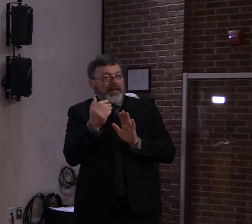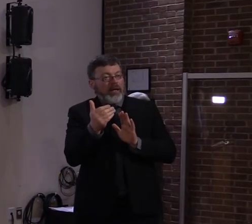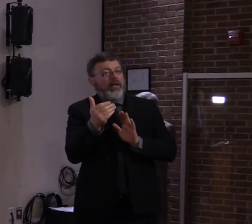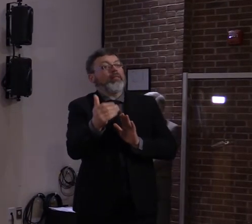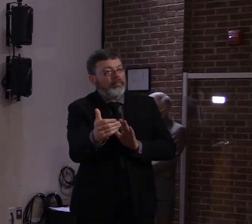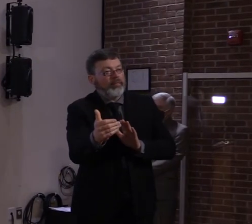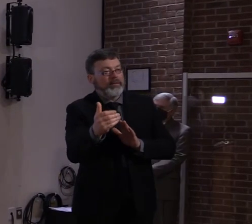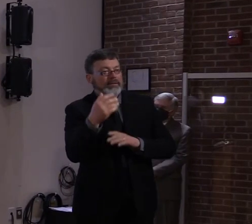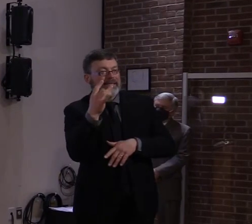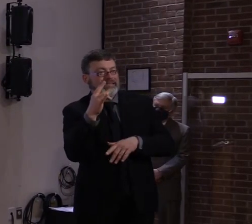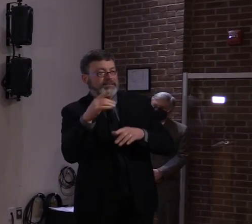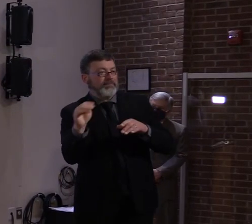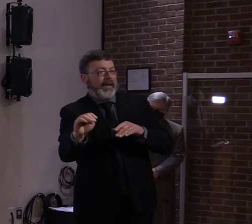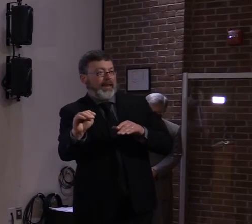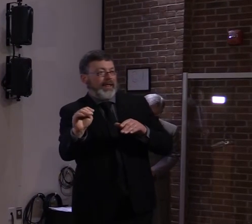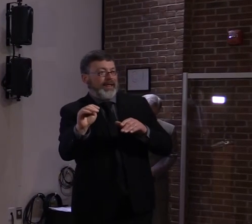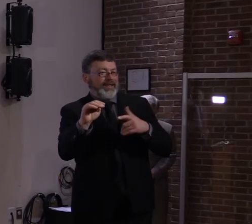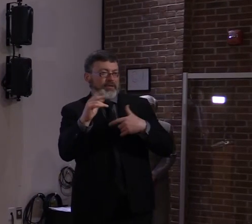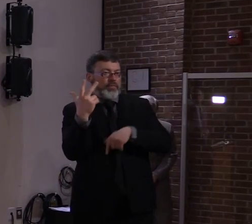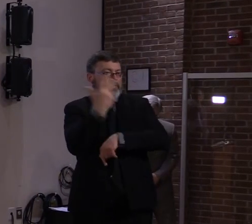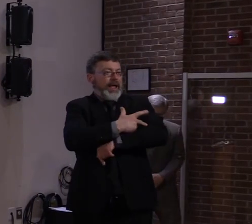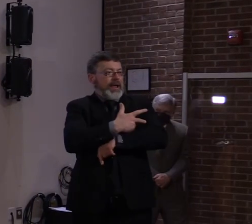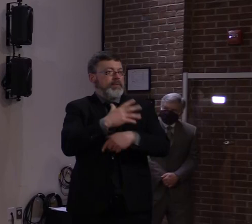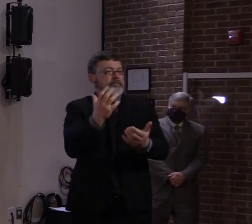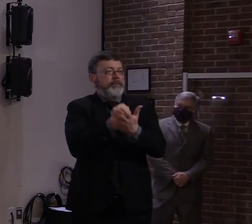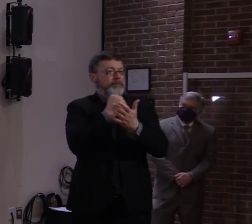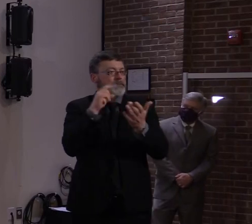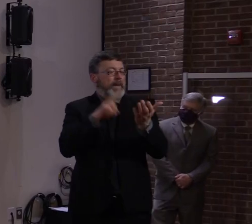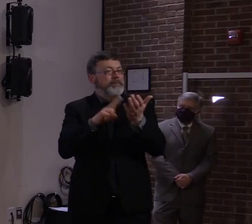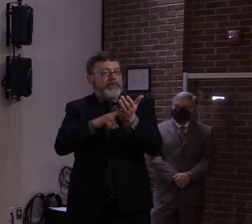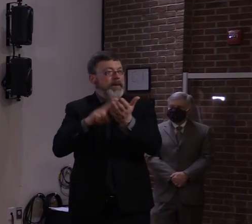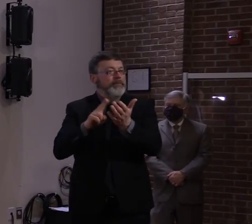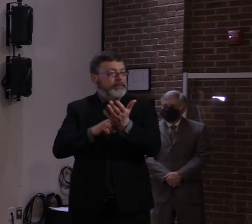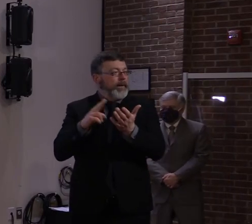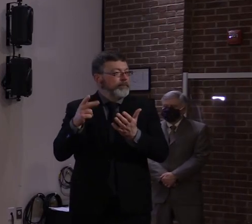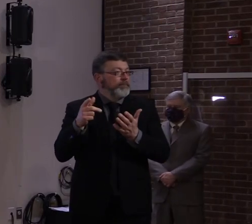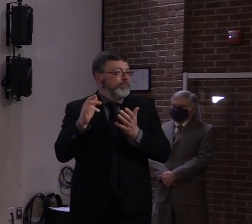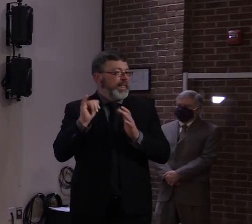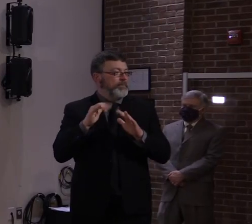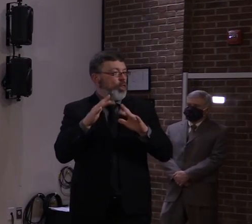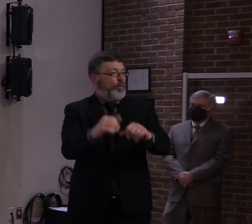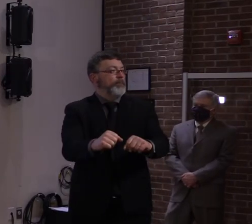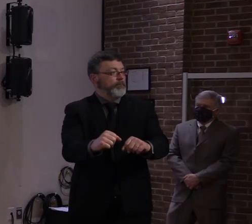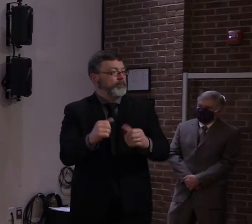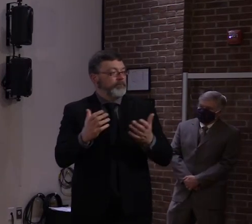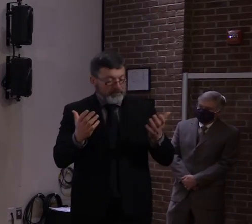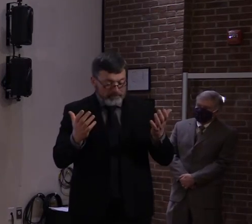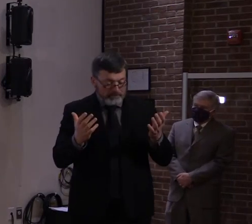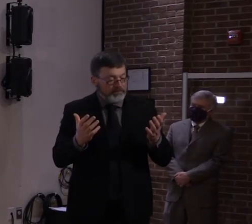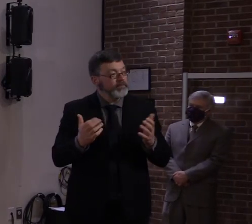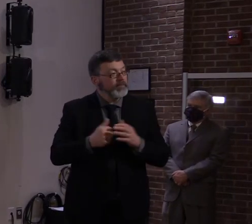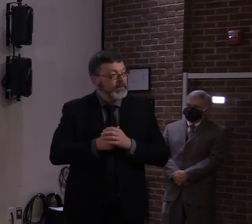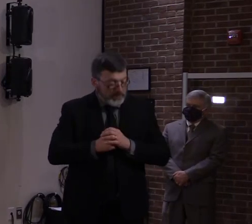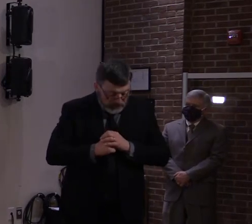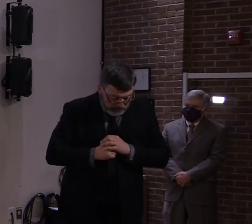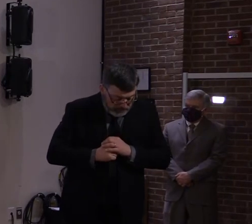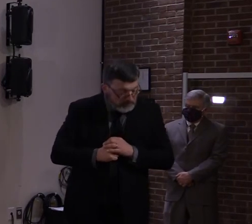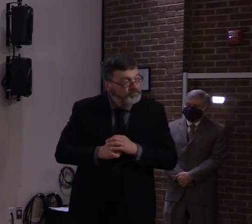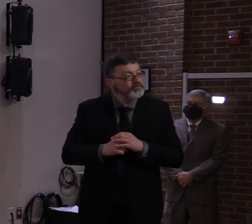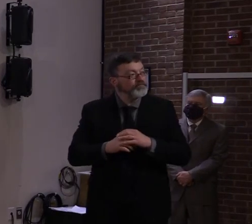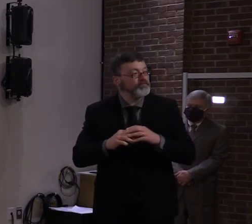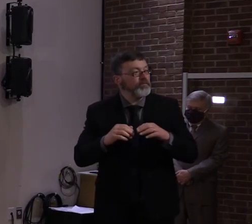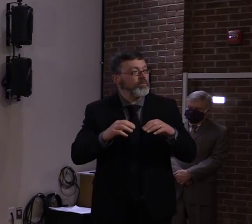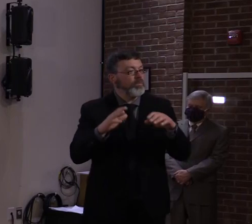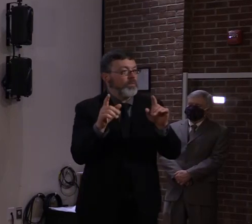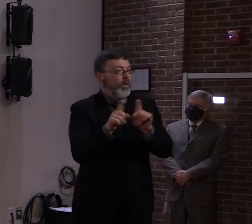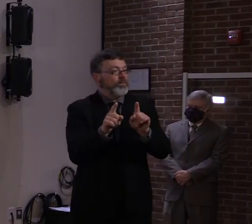And then there is that opportunity still for the 18 to 29 year olds to be able to sign up for more clinics that have Johnson